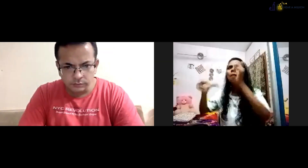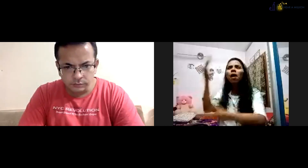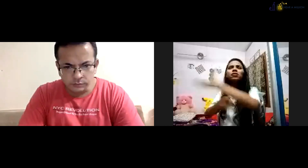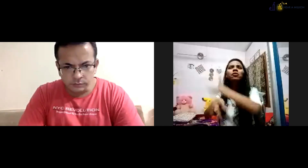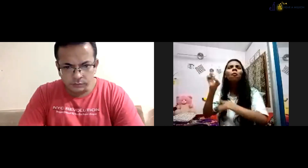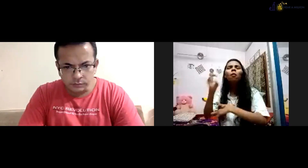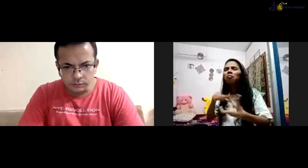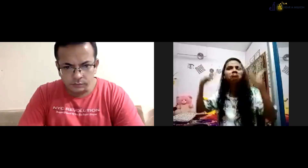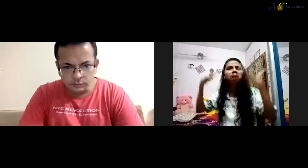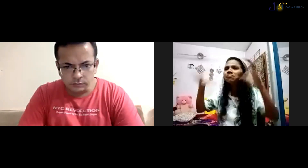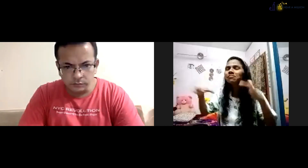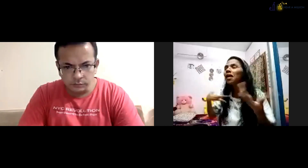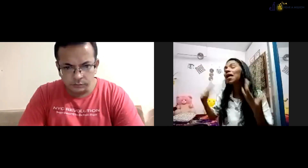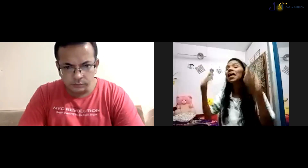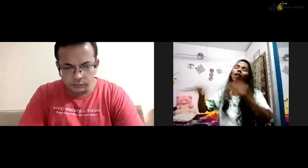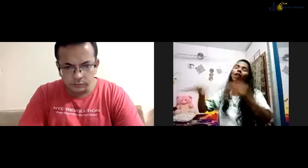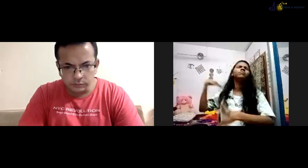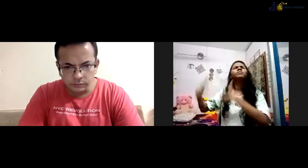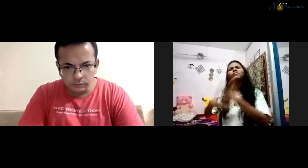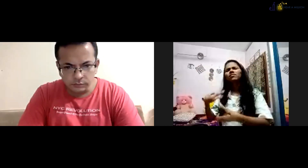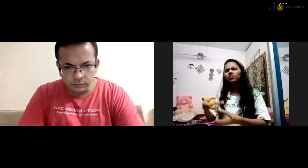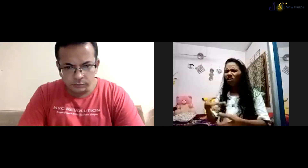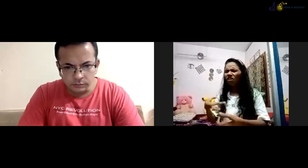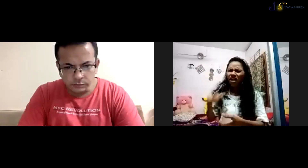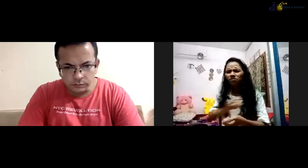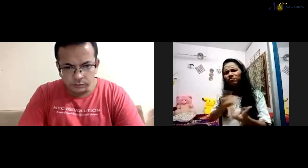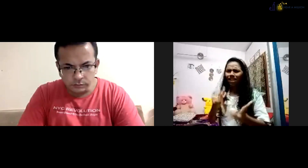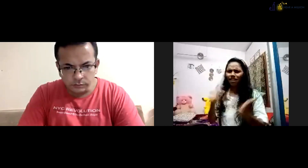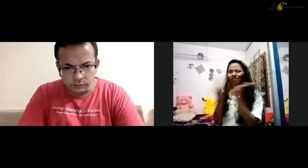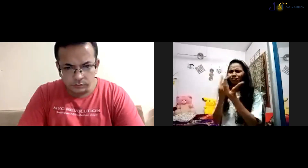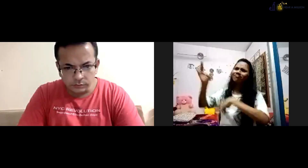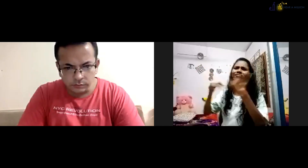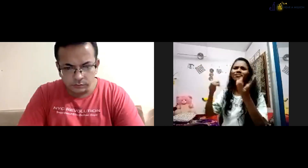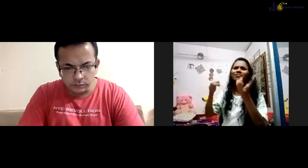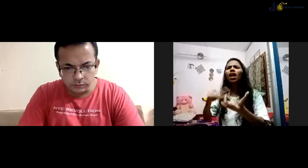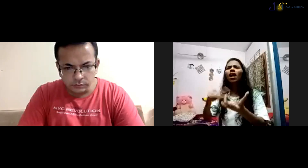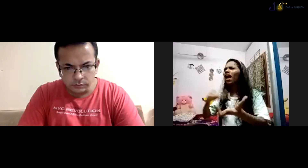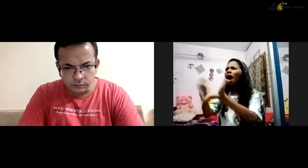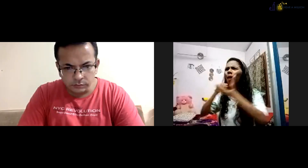one who are a different individual from them. But still, I was just